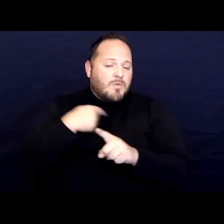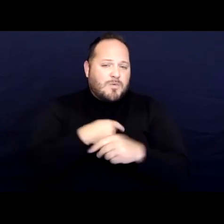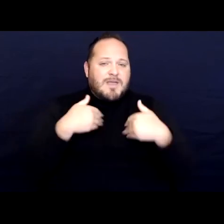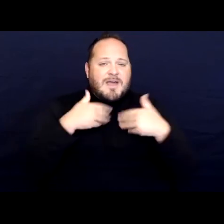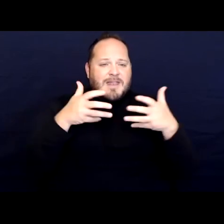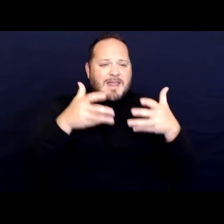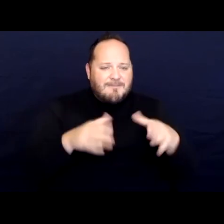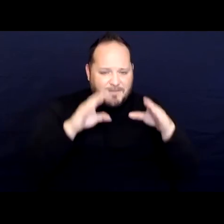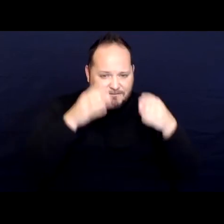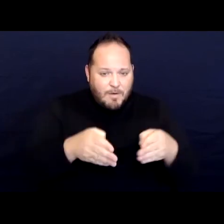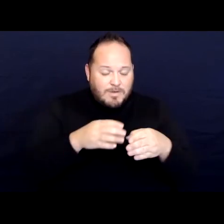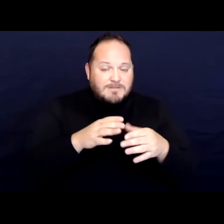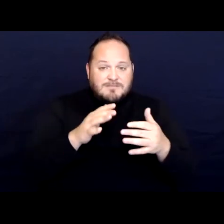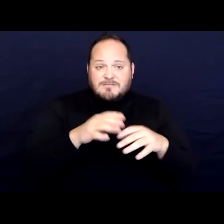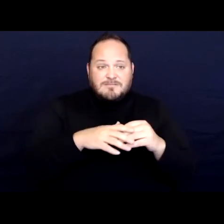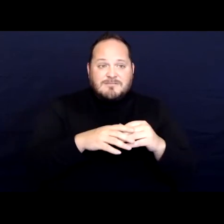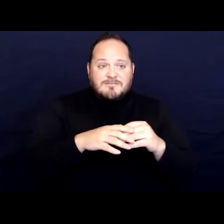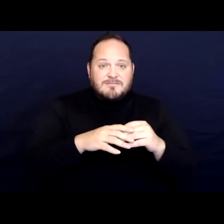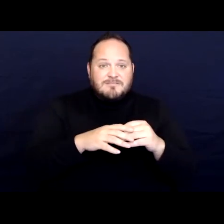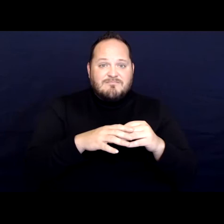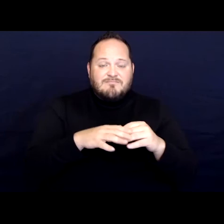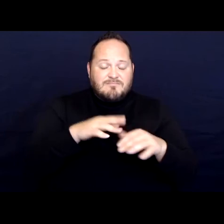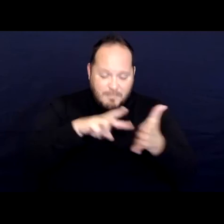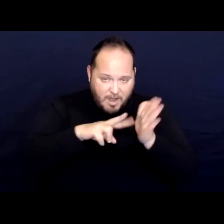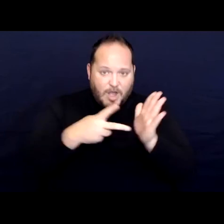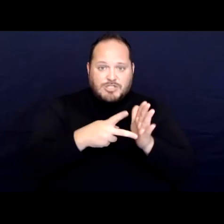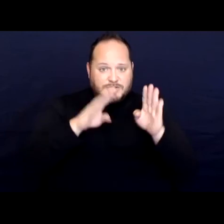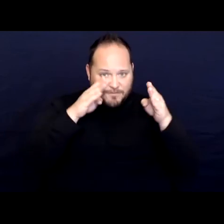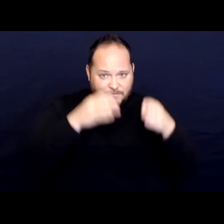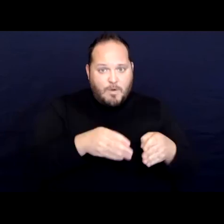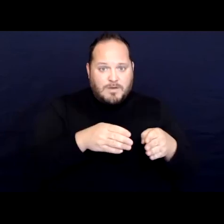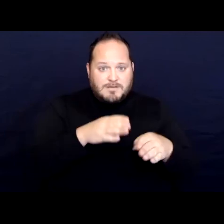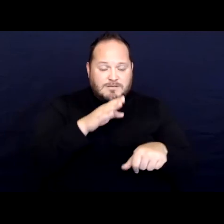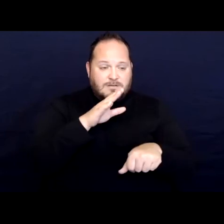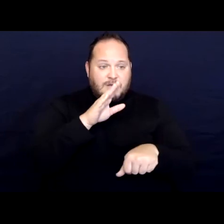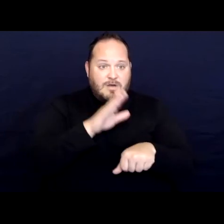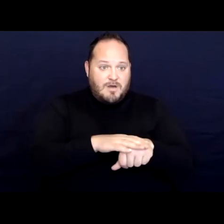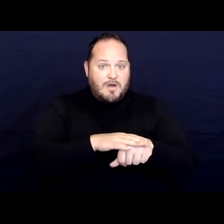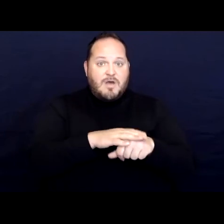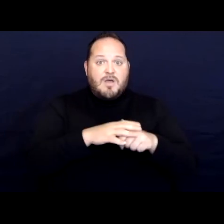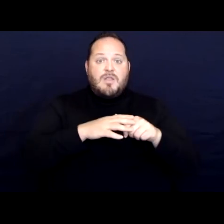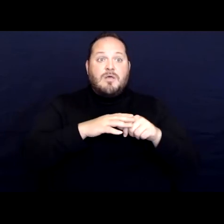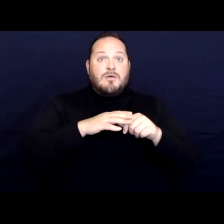and a conscious focus on, as these new age groups